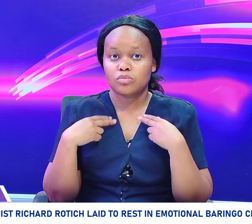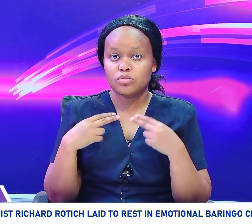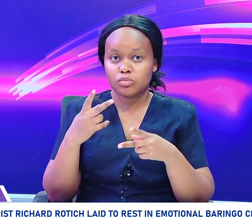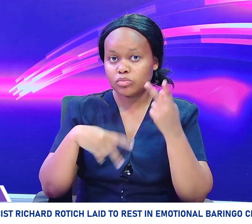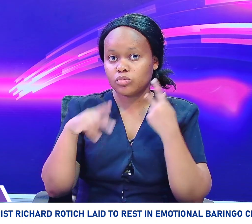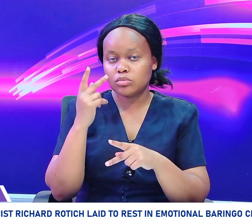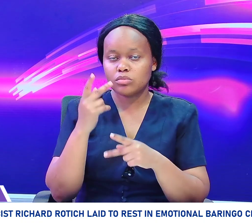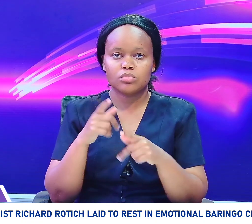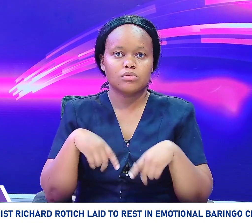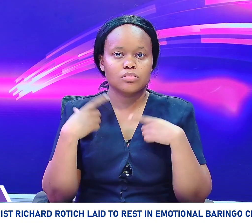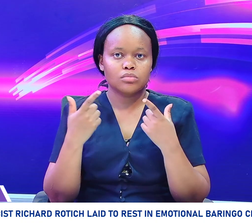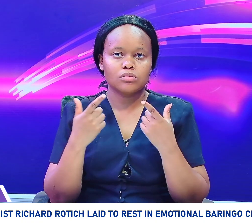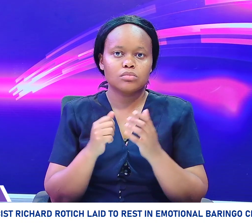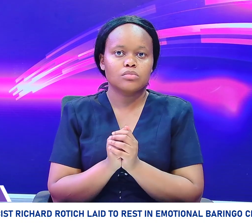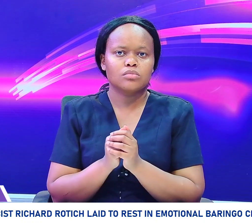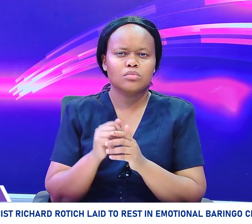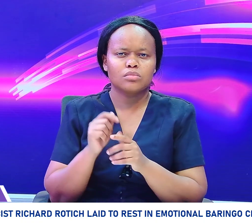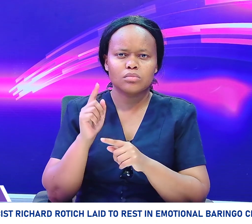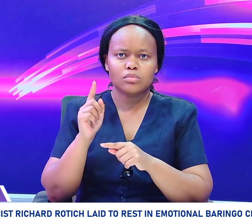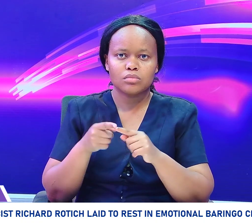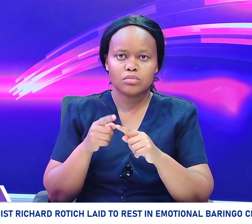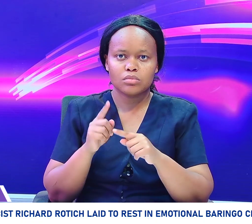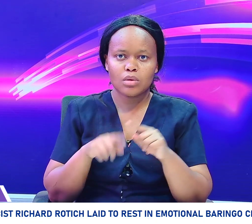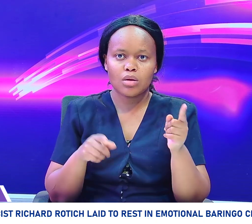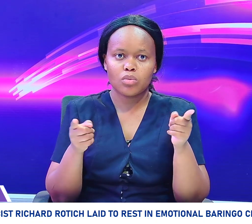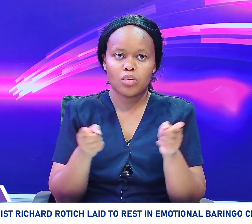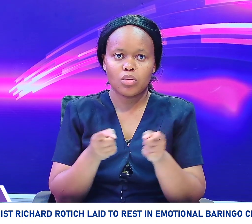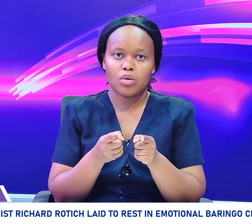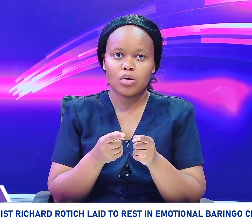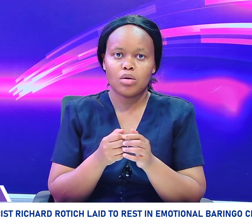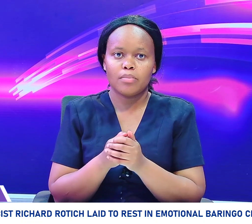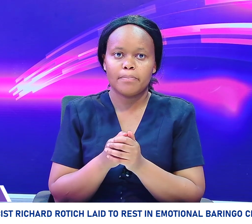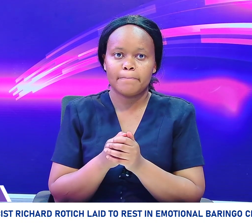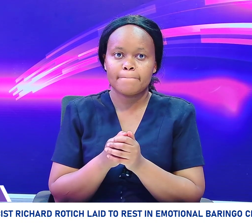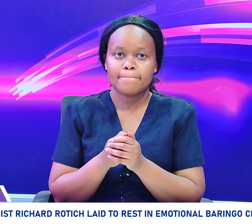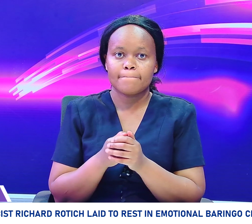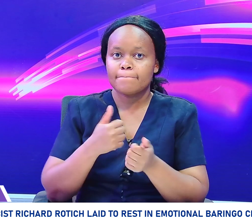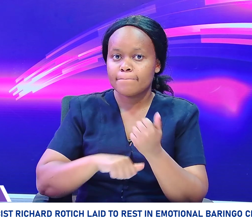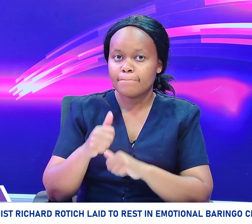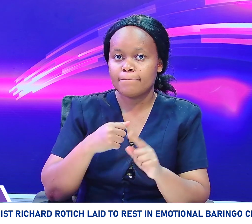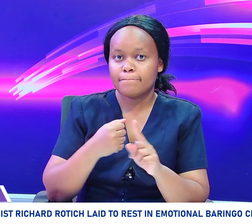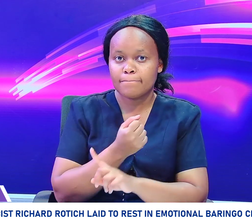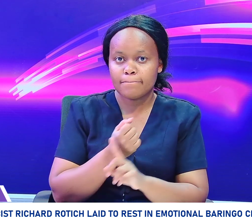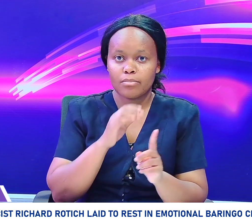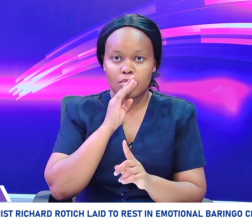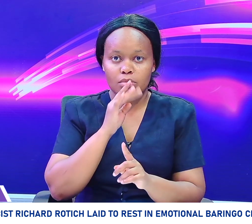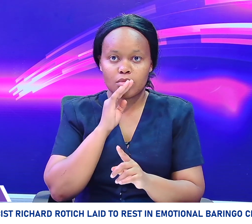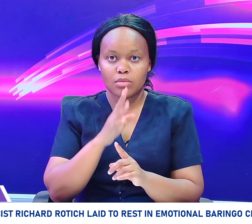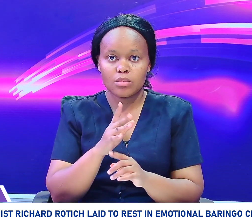dedicated health professional whose life was cut short in a senseless act of violence. And speakers